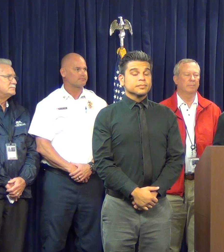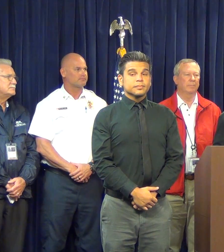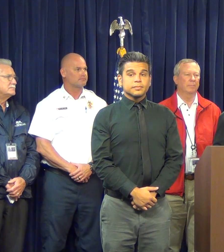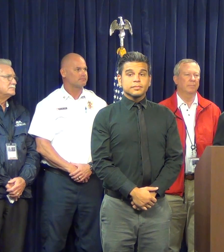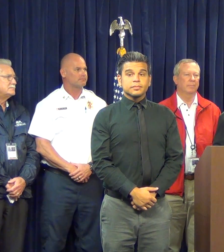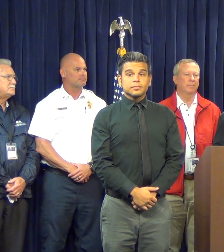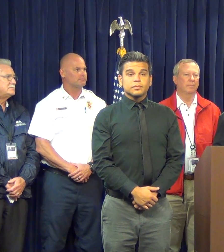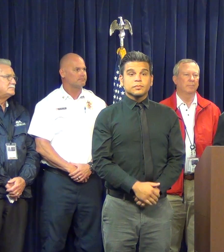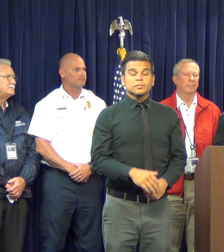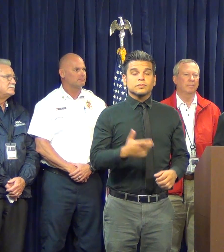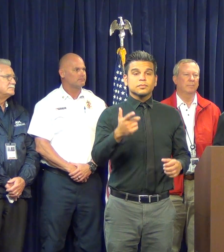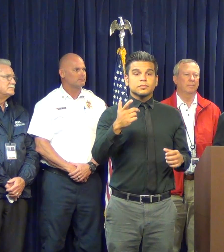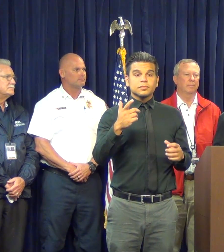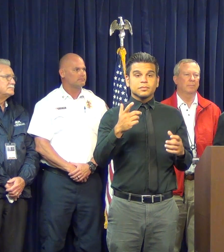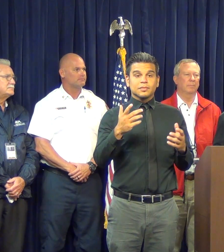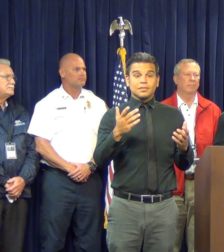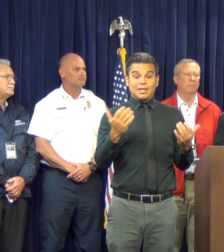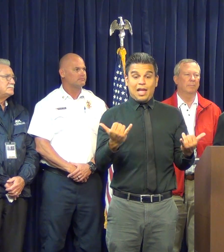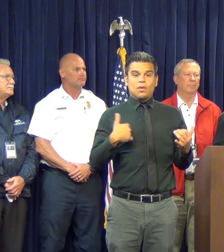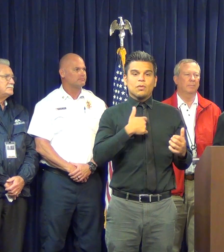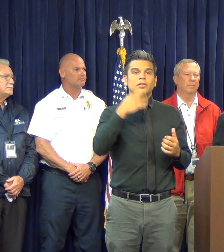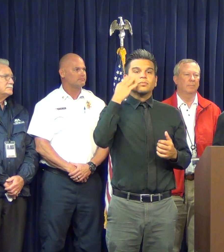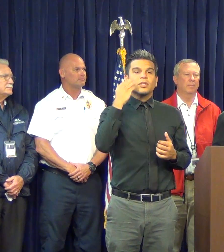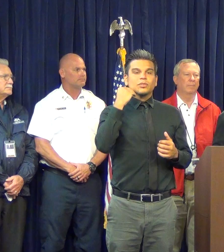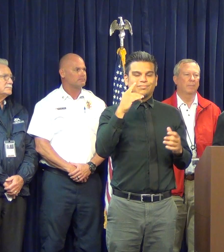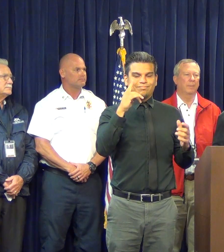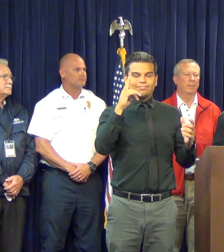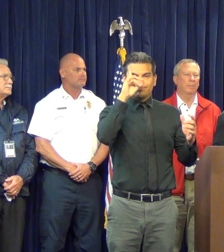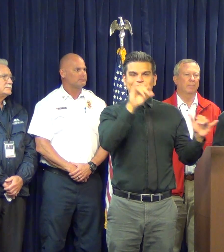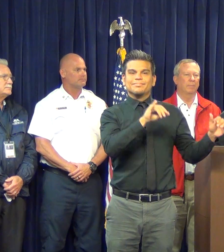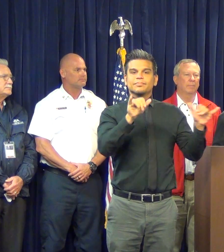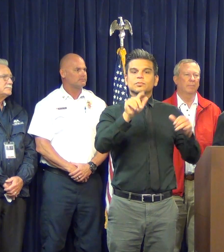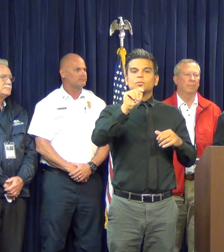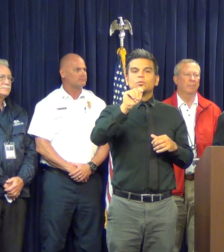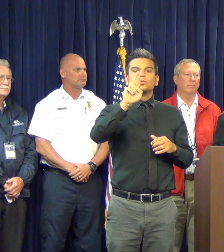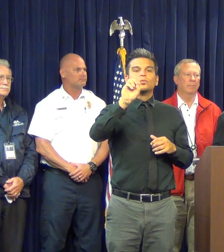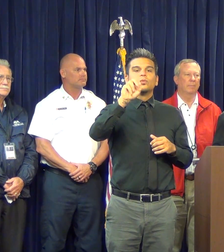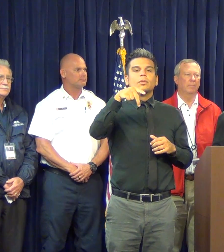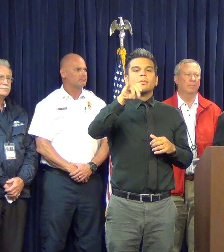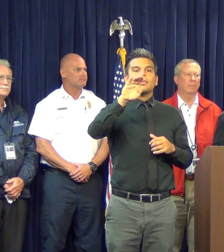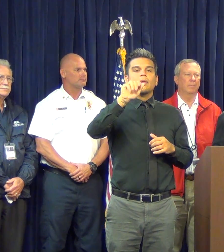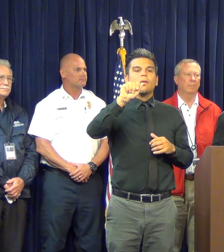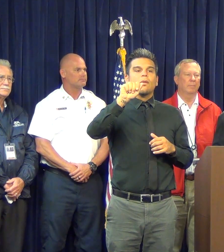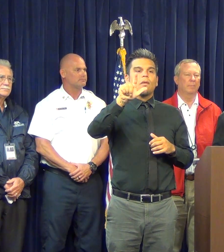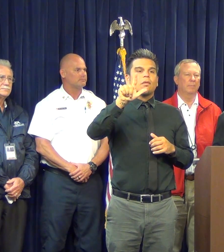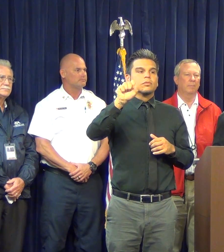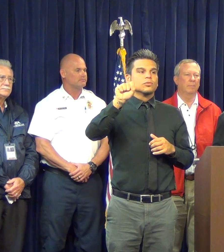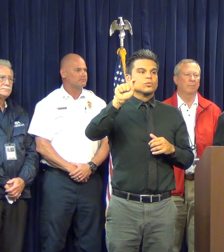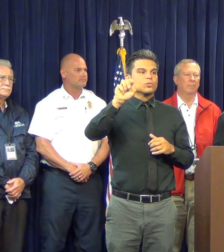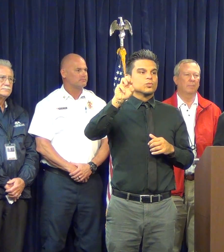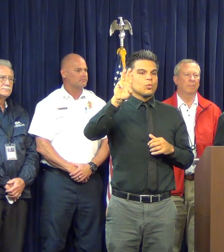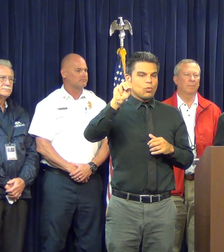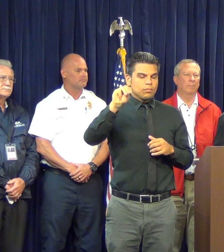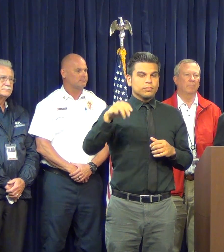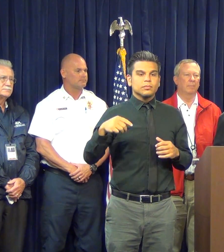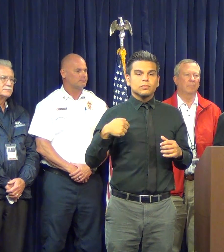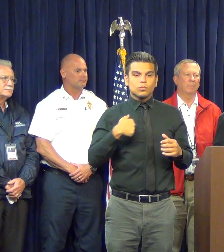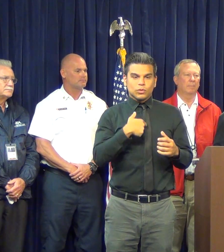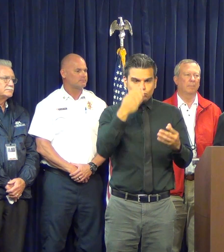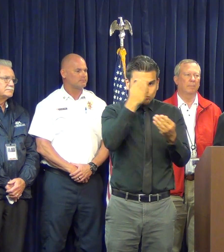Tropical storm conditions are upon us, so if you're watching, the message is hunker down and stay